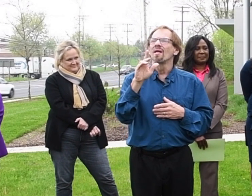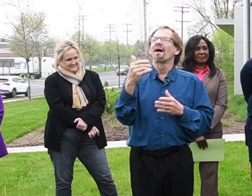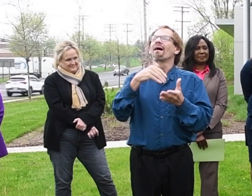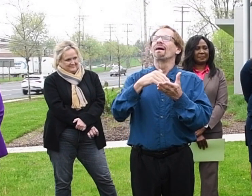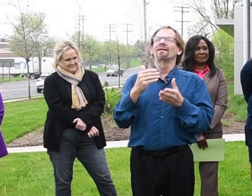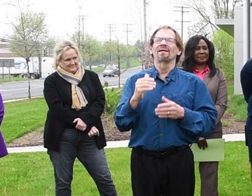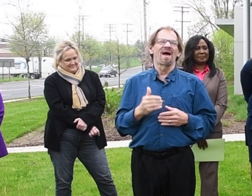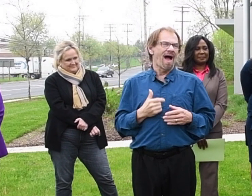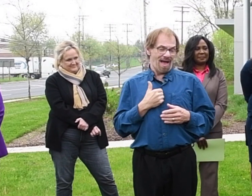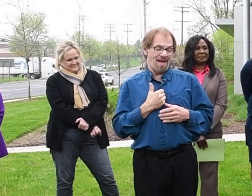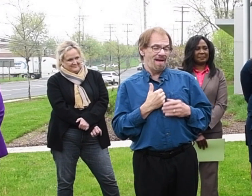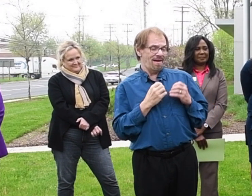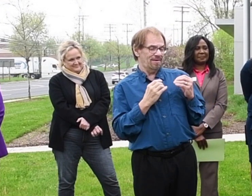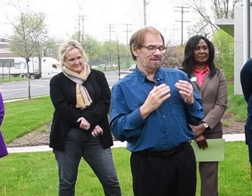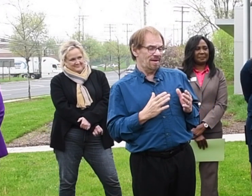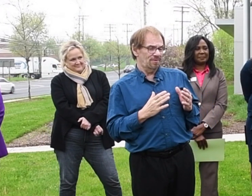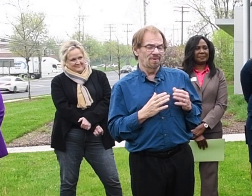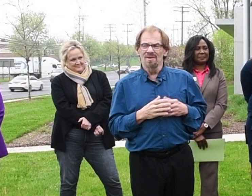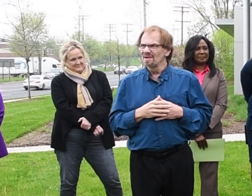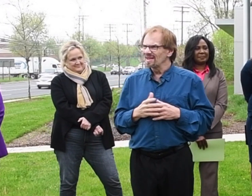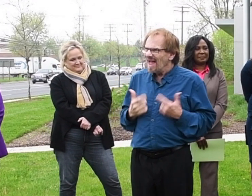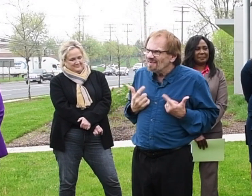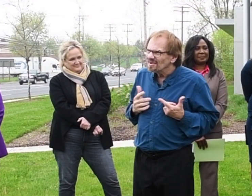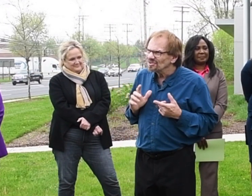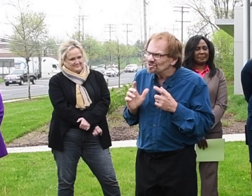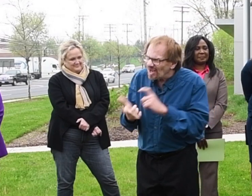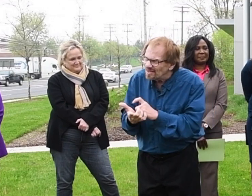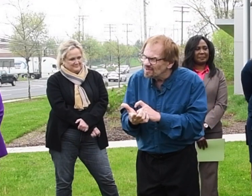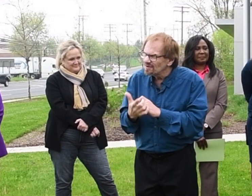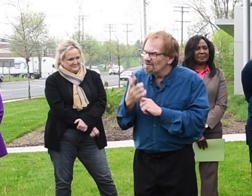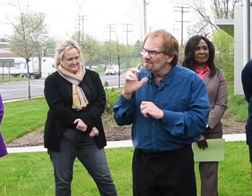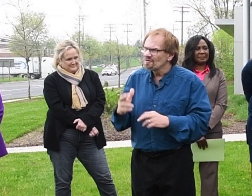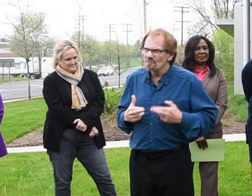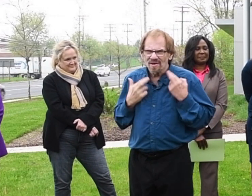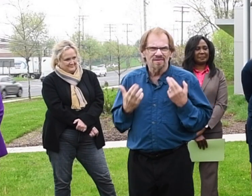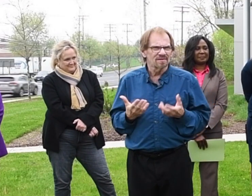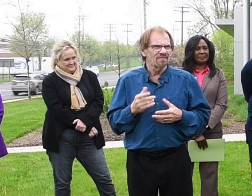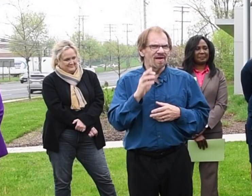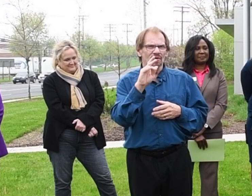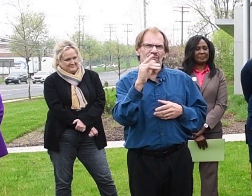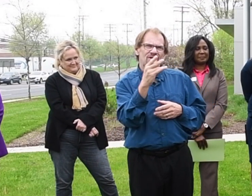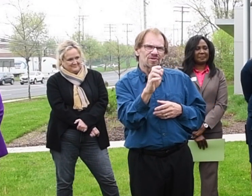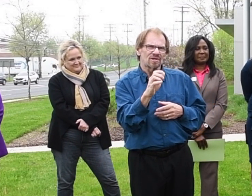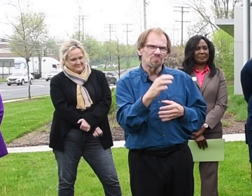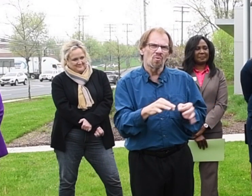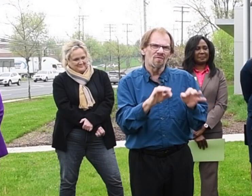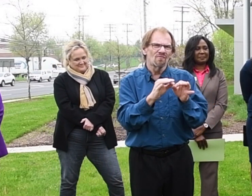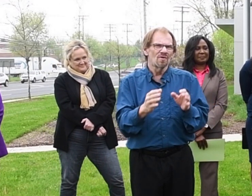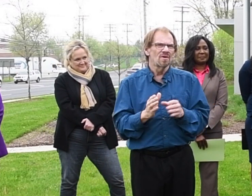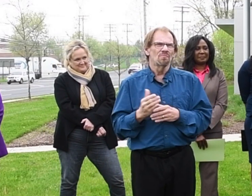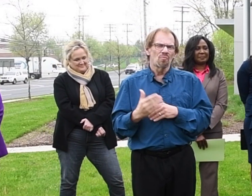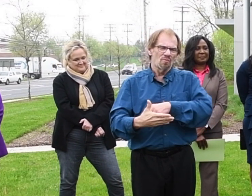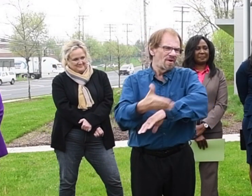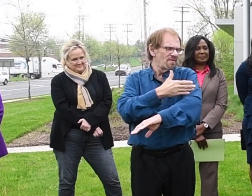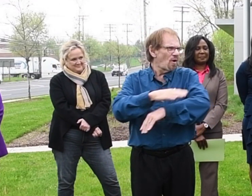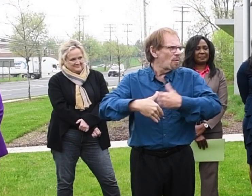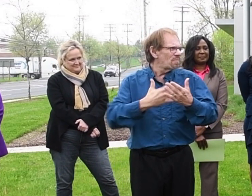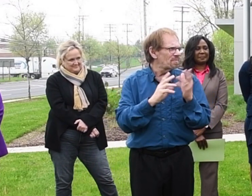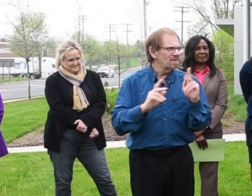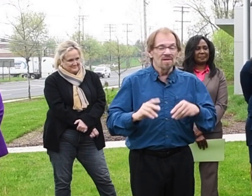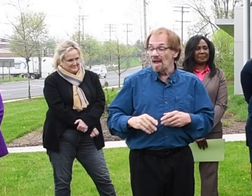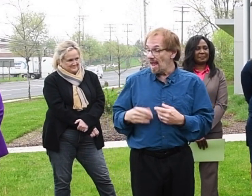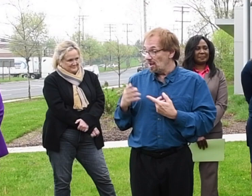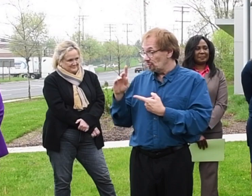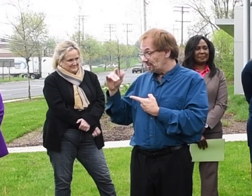are life-changing for residents and are critical for the advancement for all. In addition to our library systems, the Elkridge Heritage Society